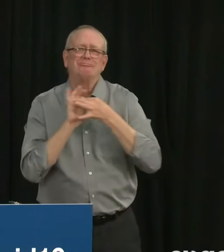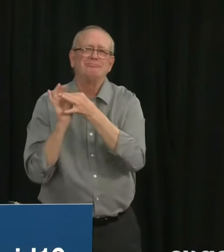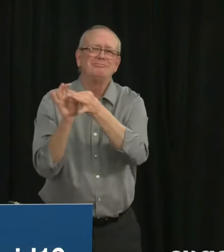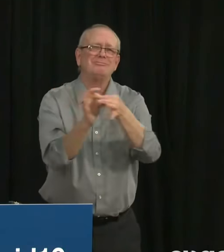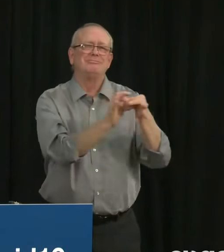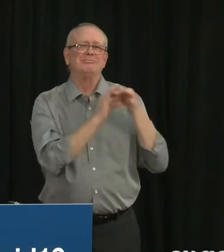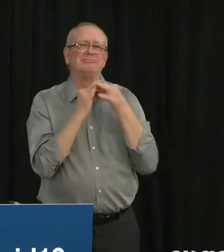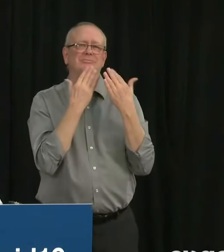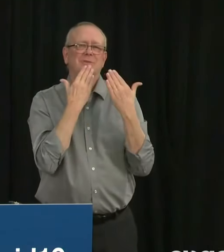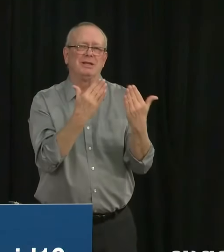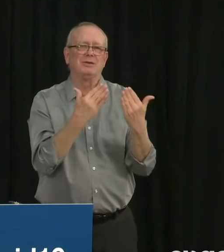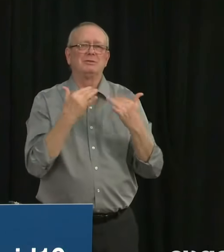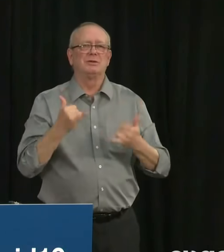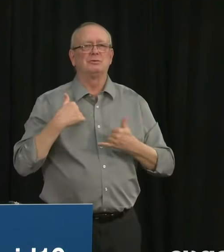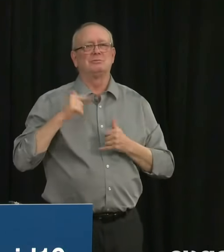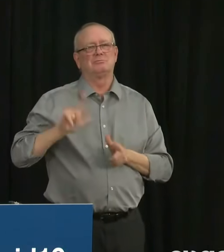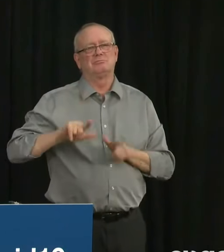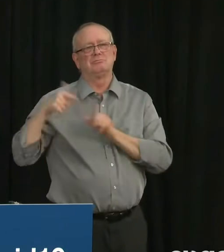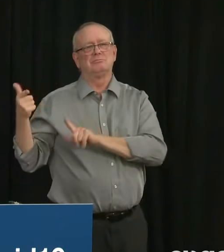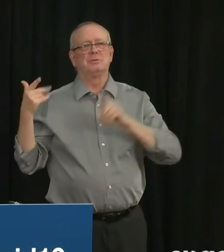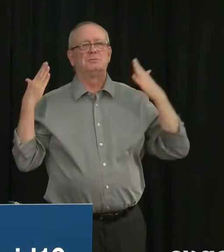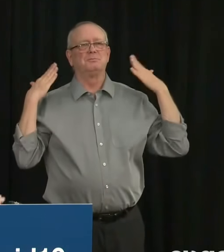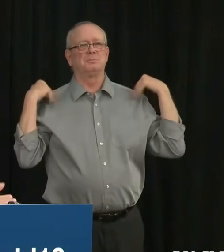to the Minister.